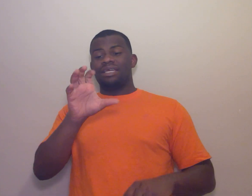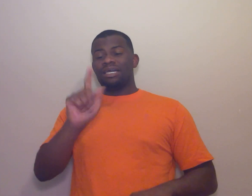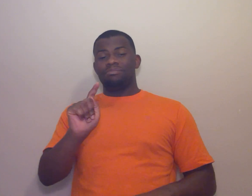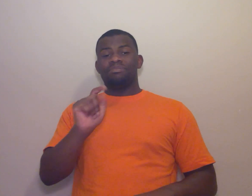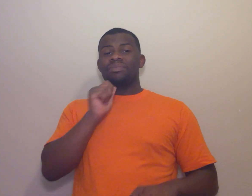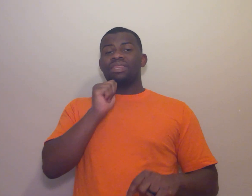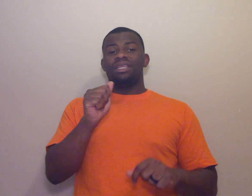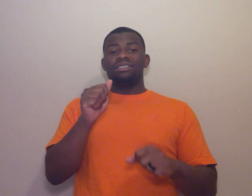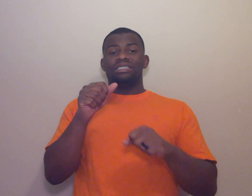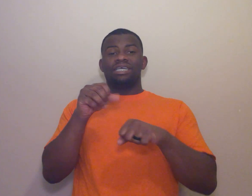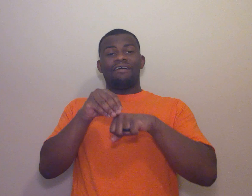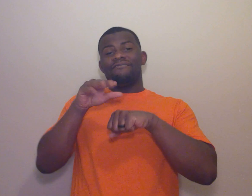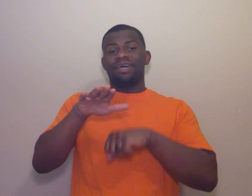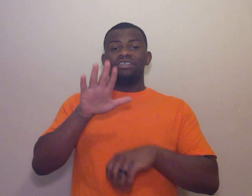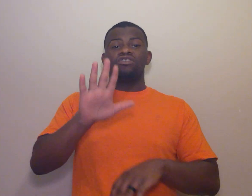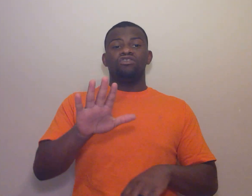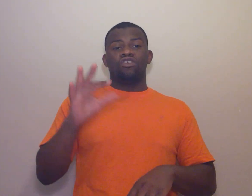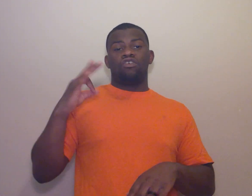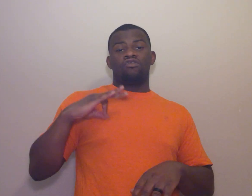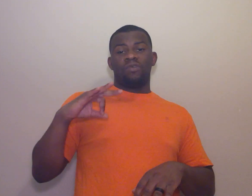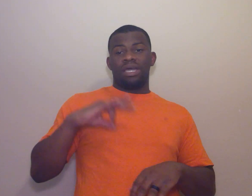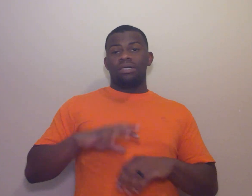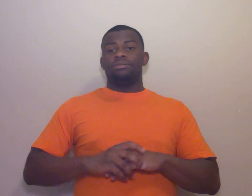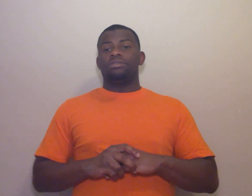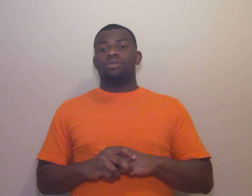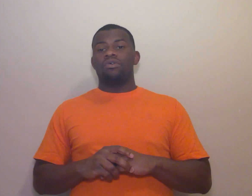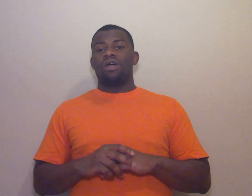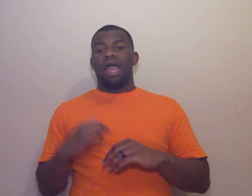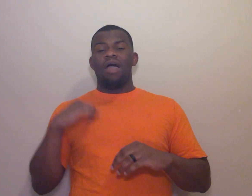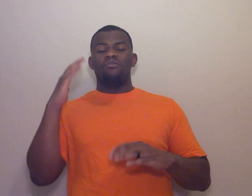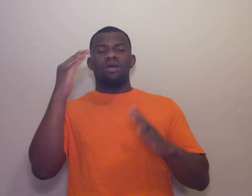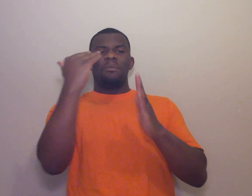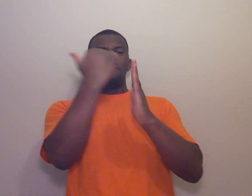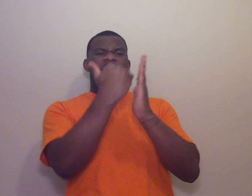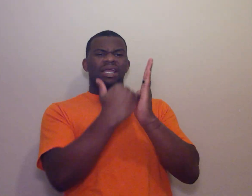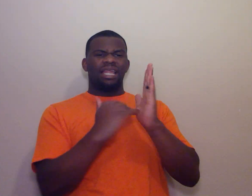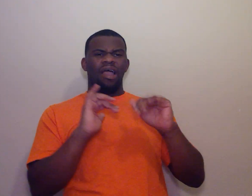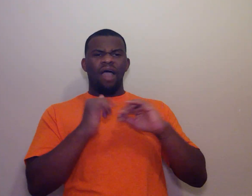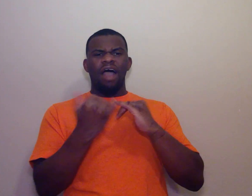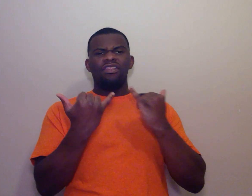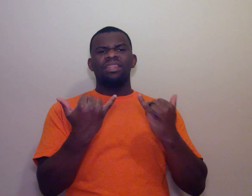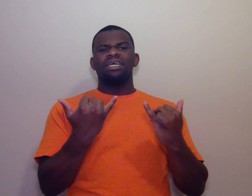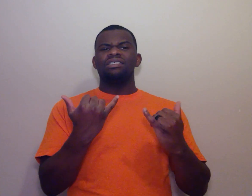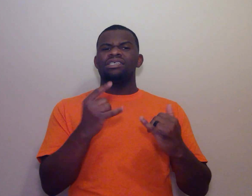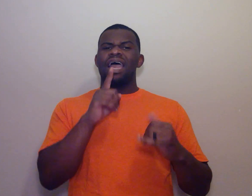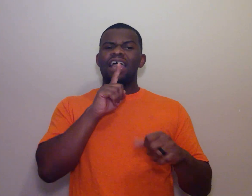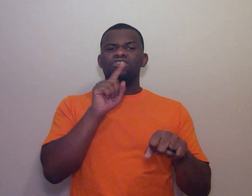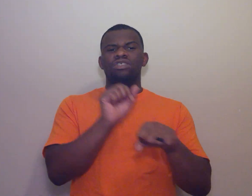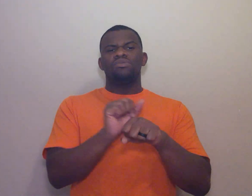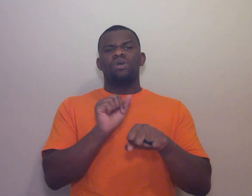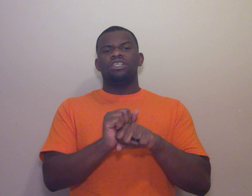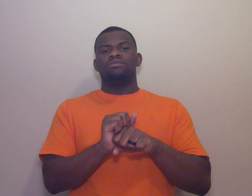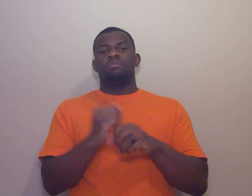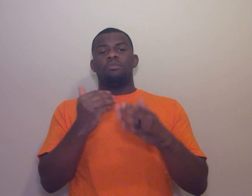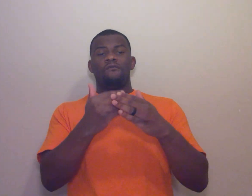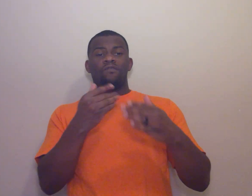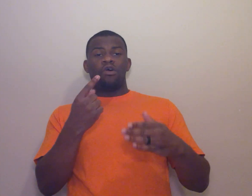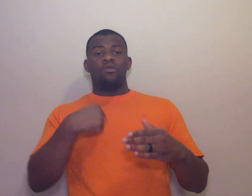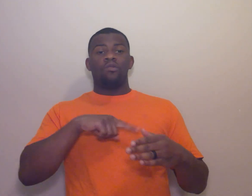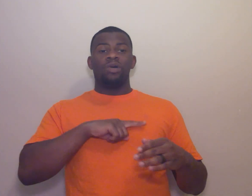Let's break down how this actually works. And before we can really understand how it works, there's a few terms that I